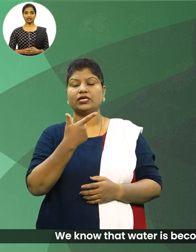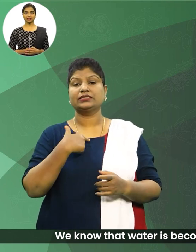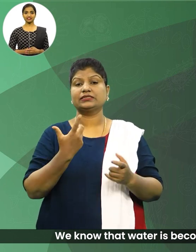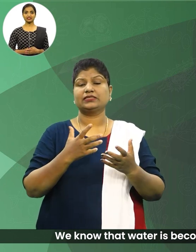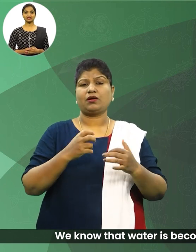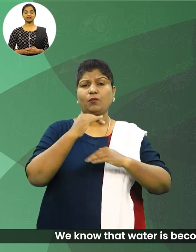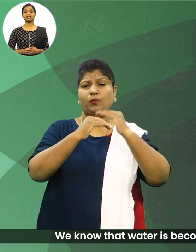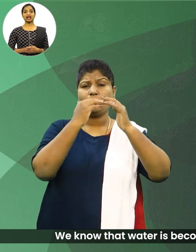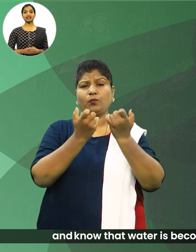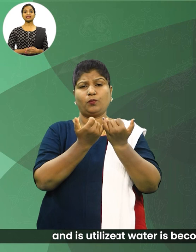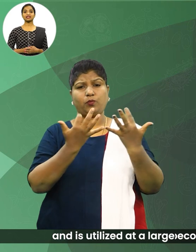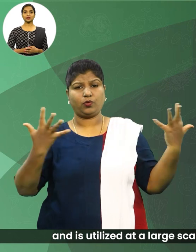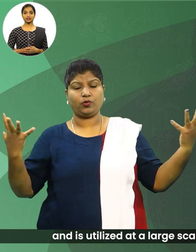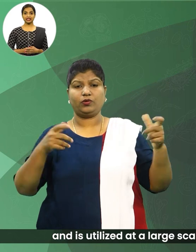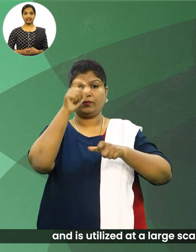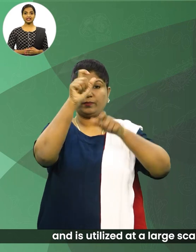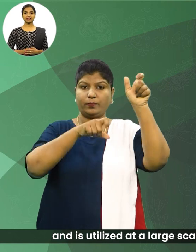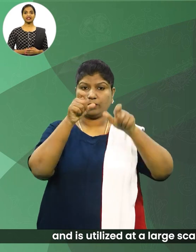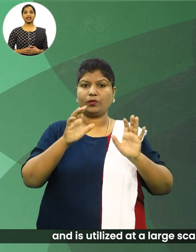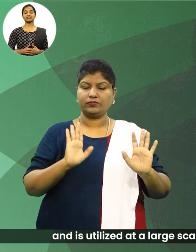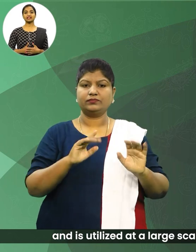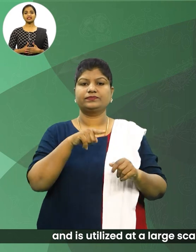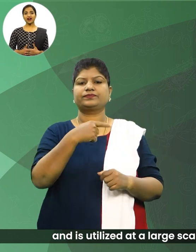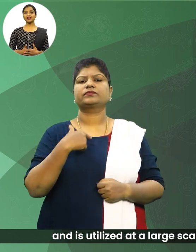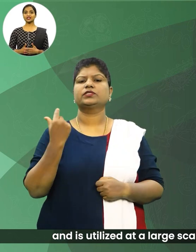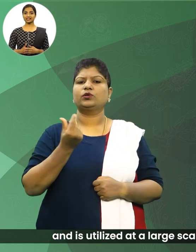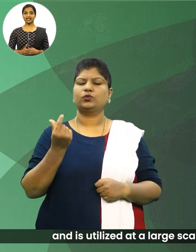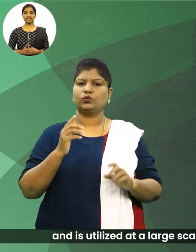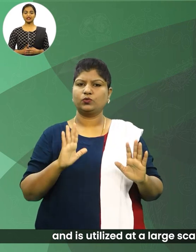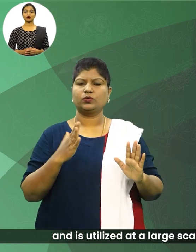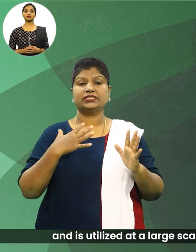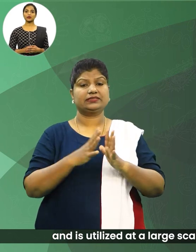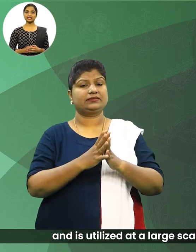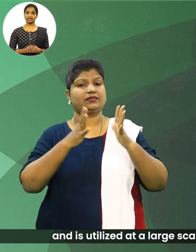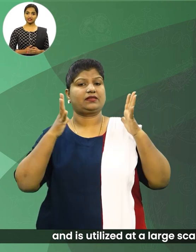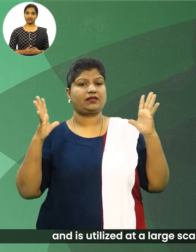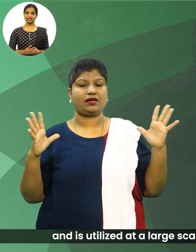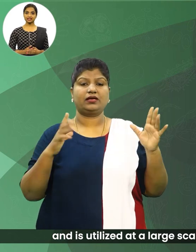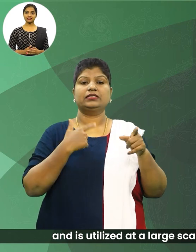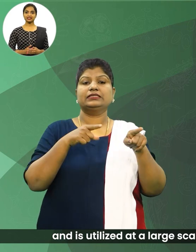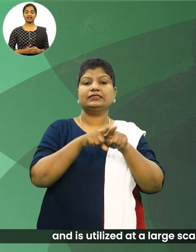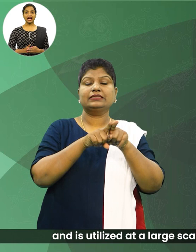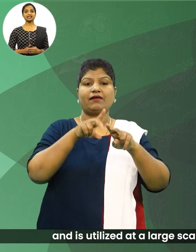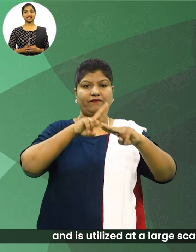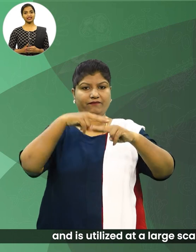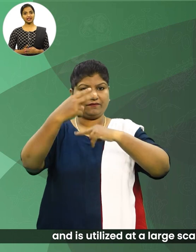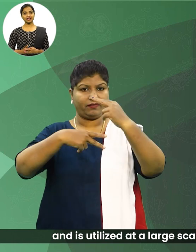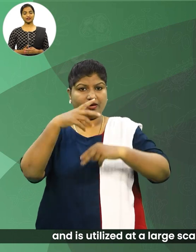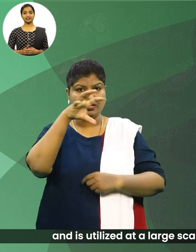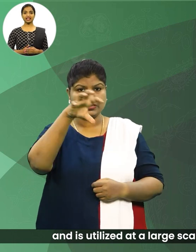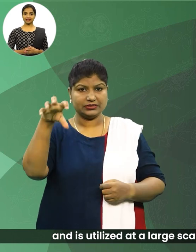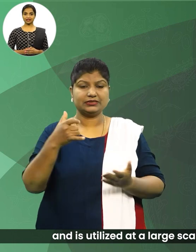population and is utilized at a large scale for industries and